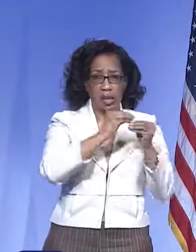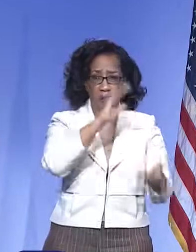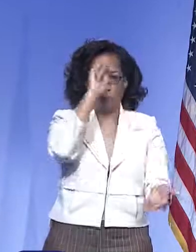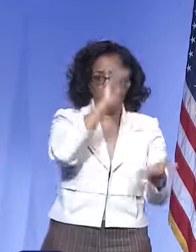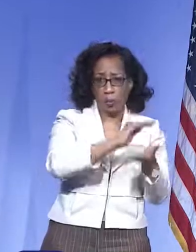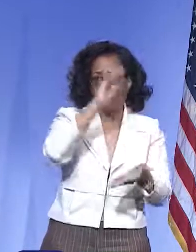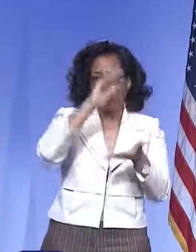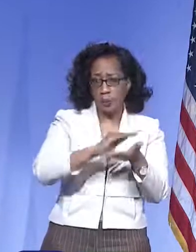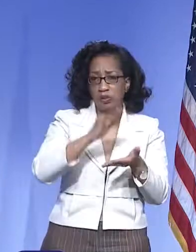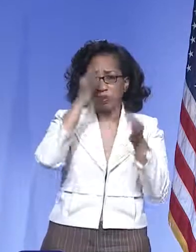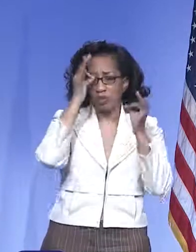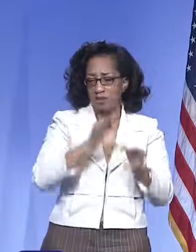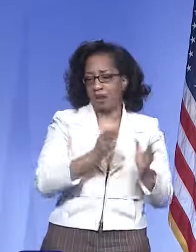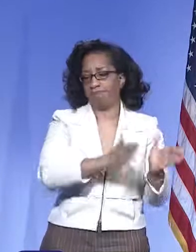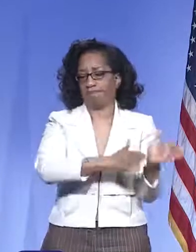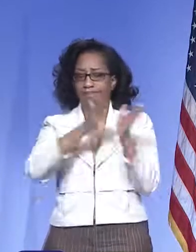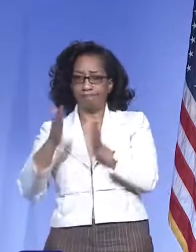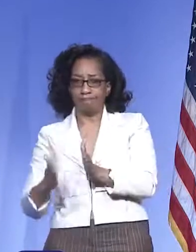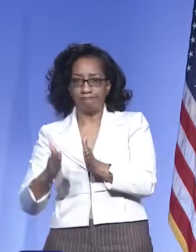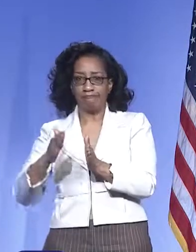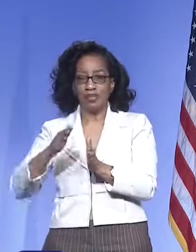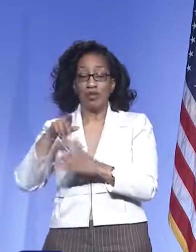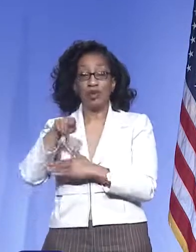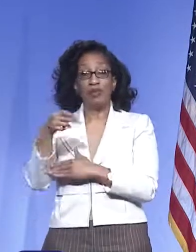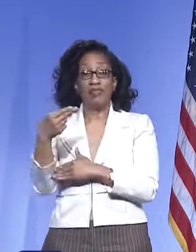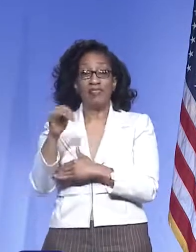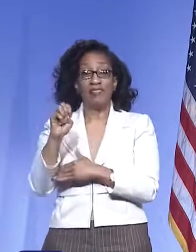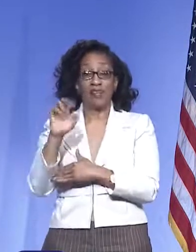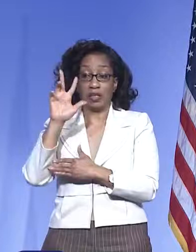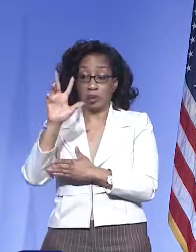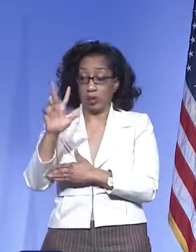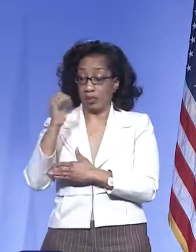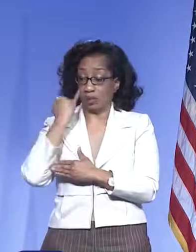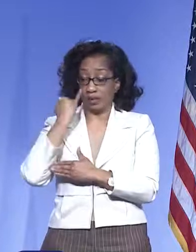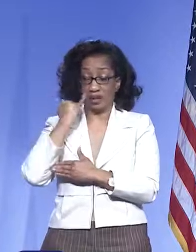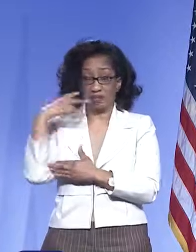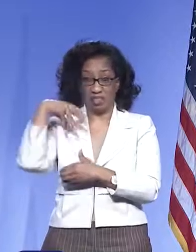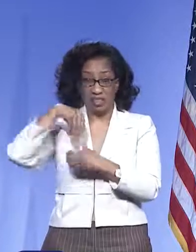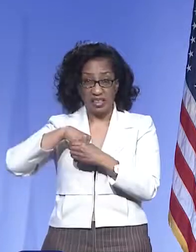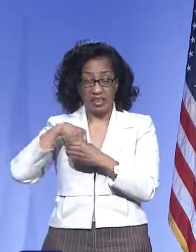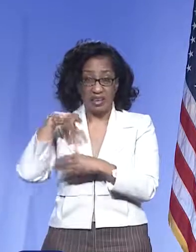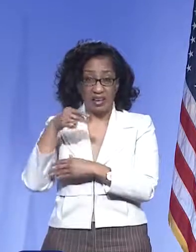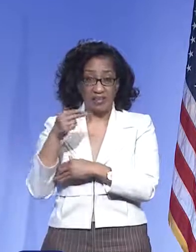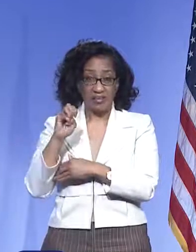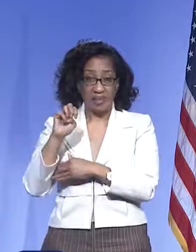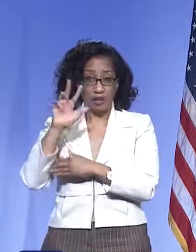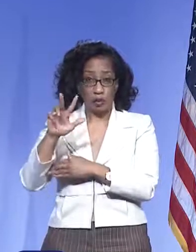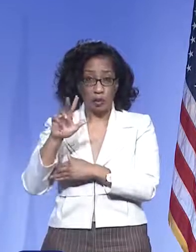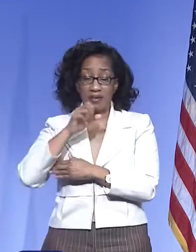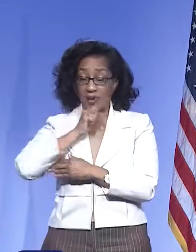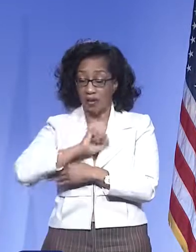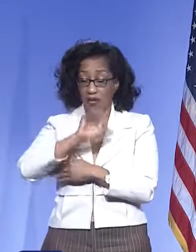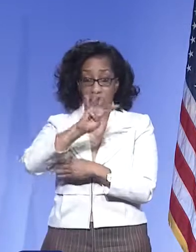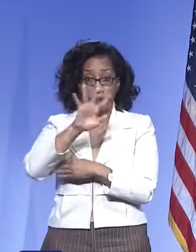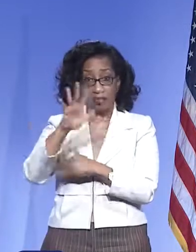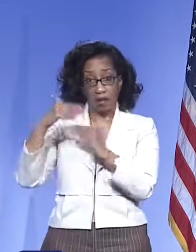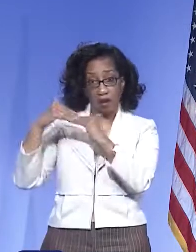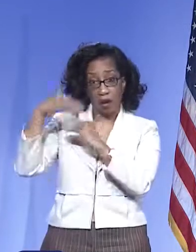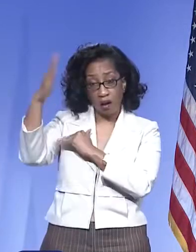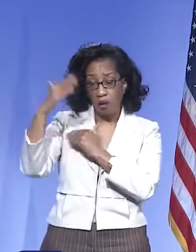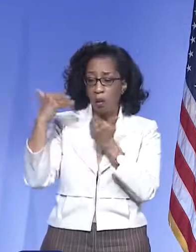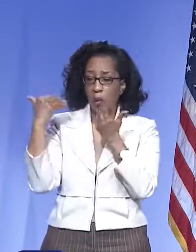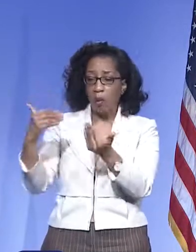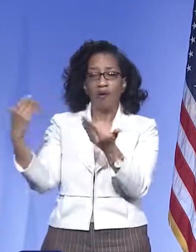and age 45 and up. And so I encourage you, if you are in phase 3 or you're 45 years and older, to please take advantage of the